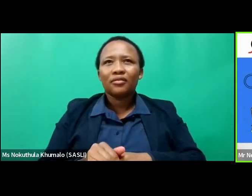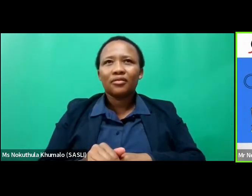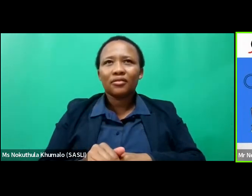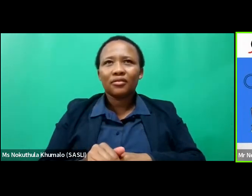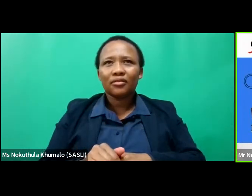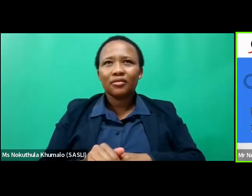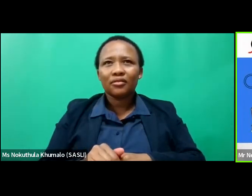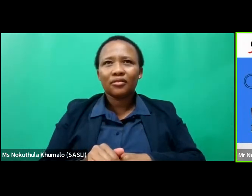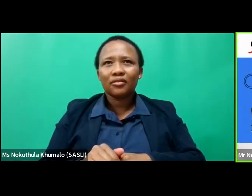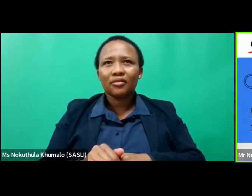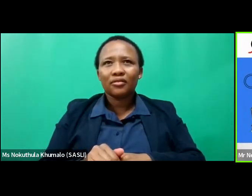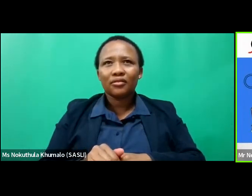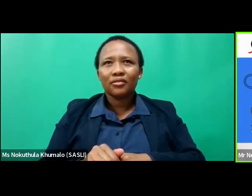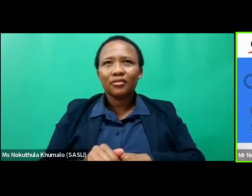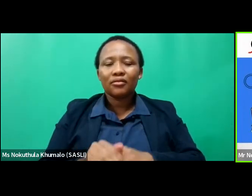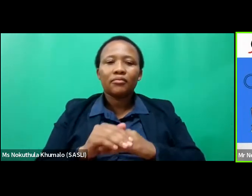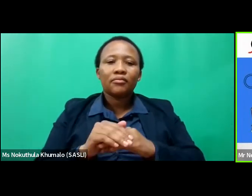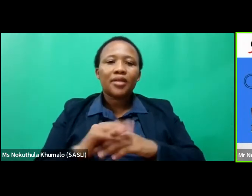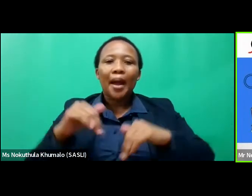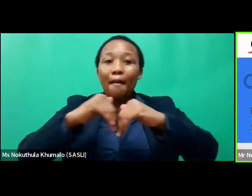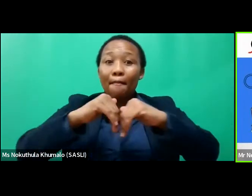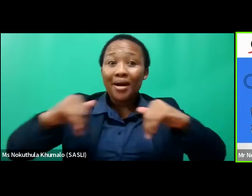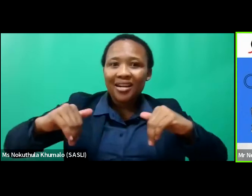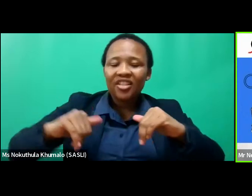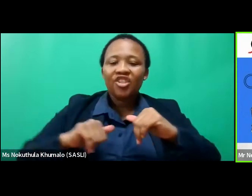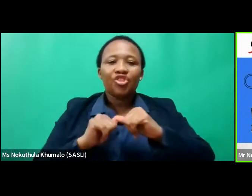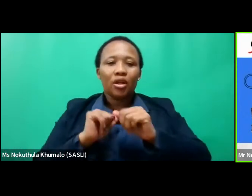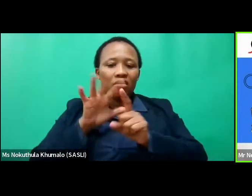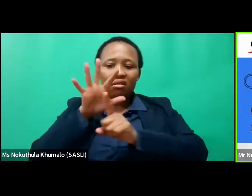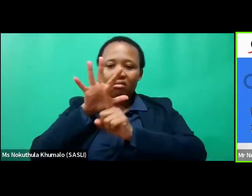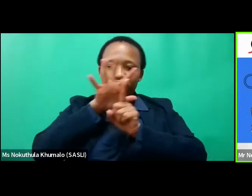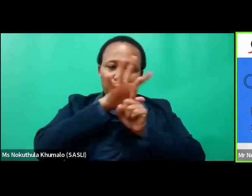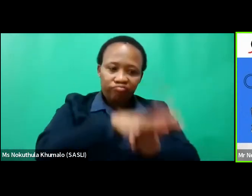This marginalization and oppression of deaf people